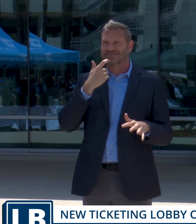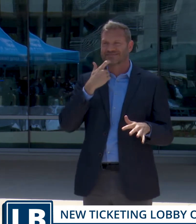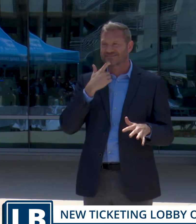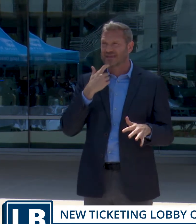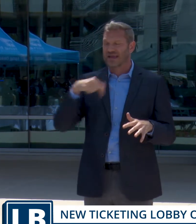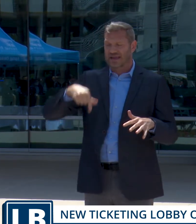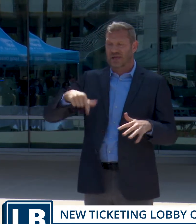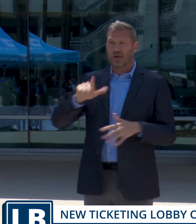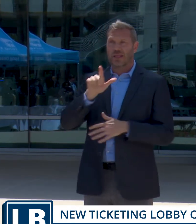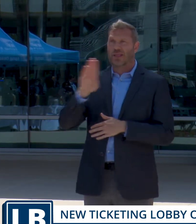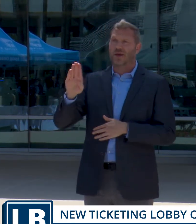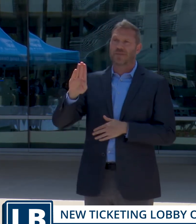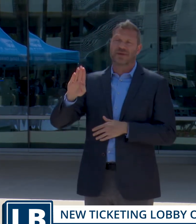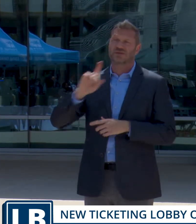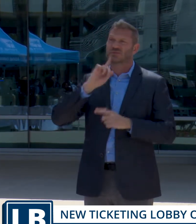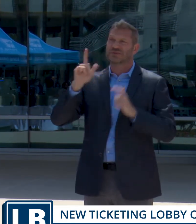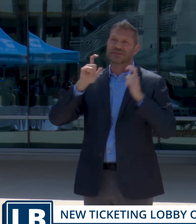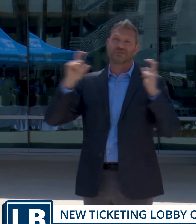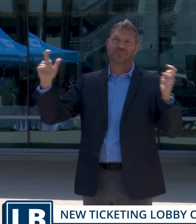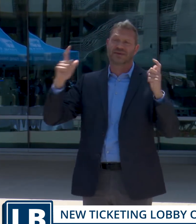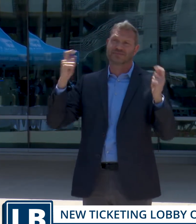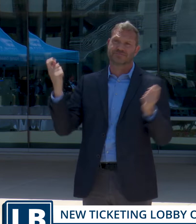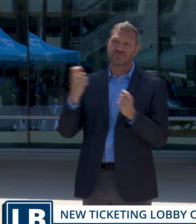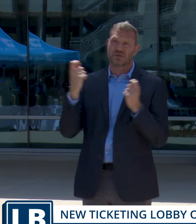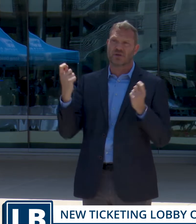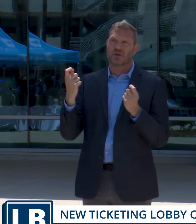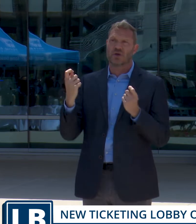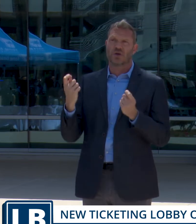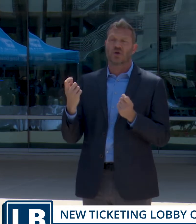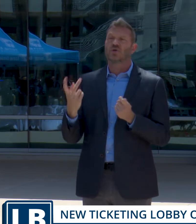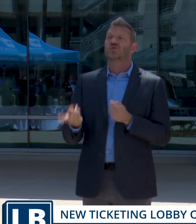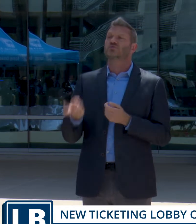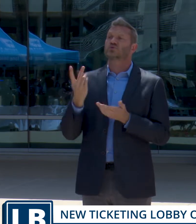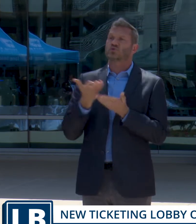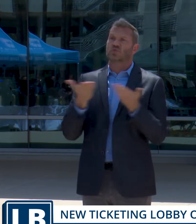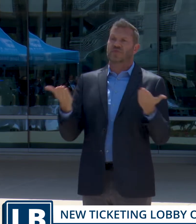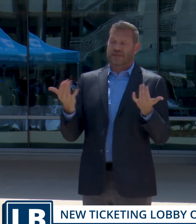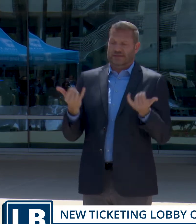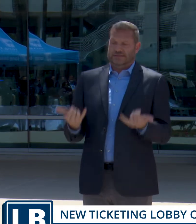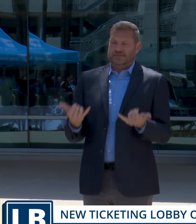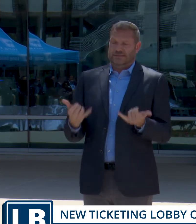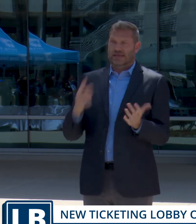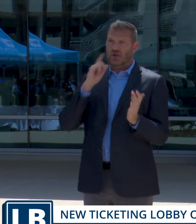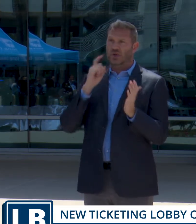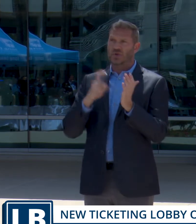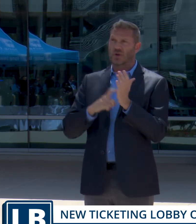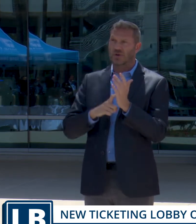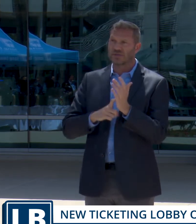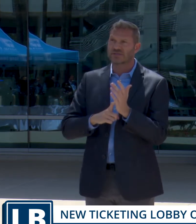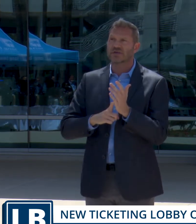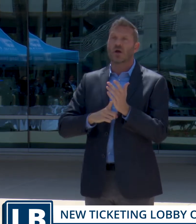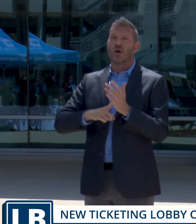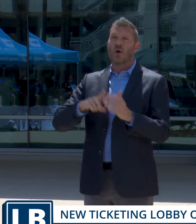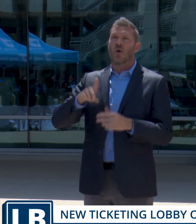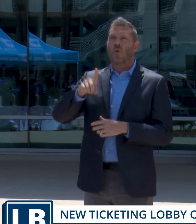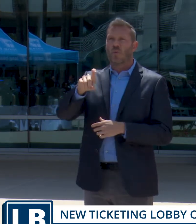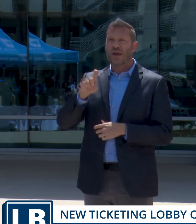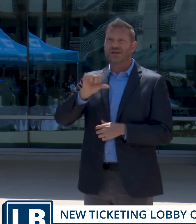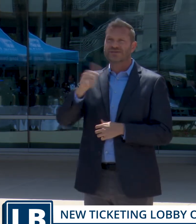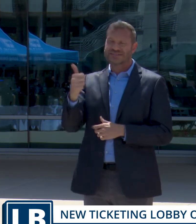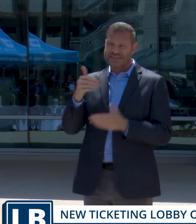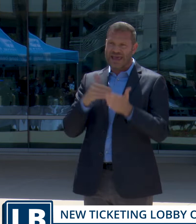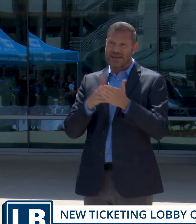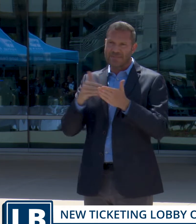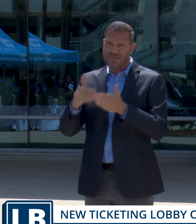It certainly is. The two projects that you'll see today are part of a major $110 million Phase 2 terminal